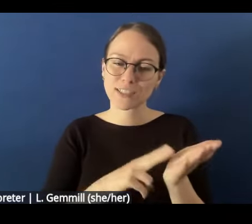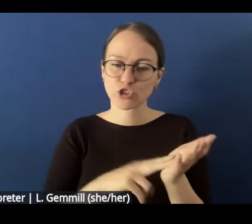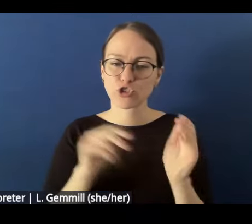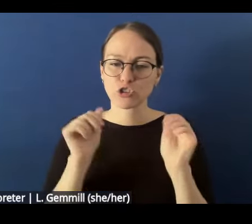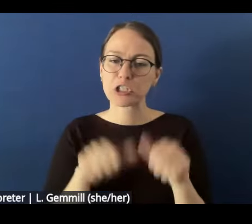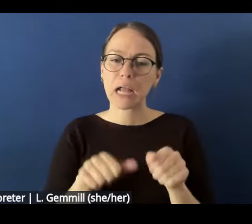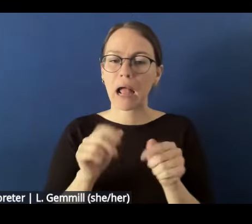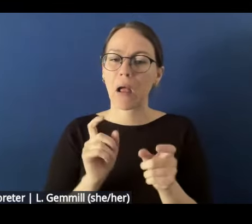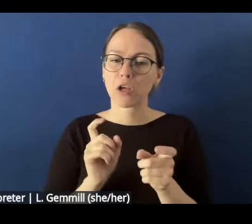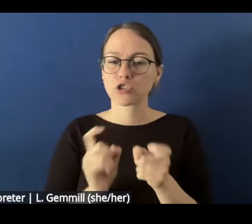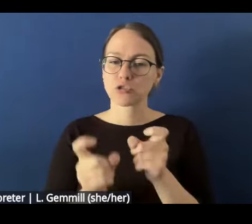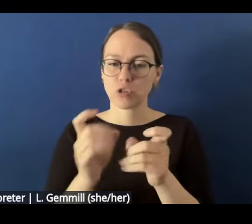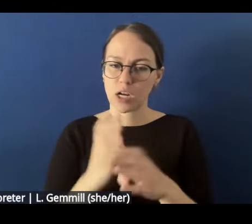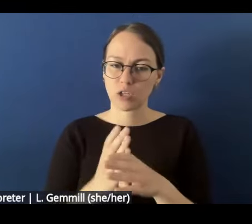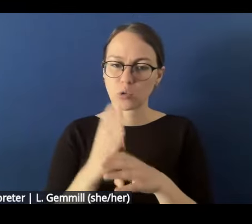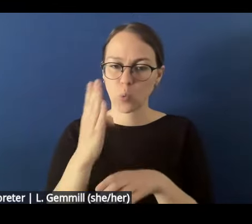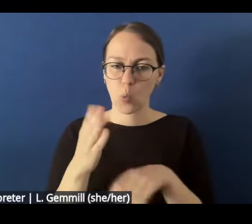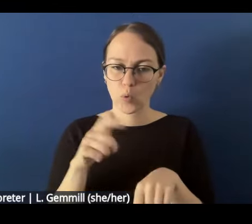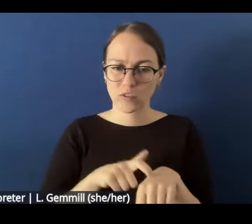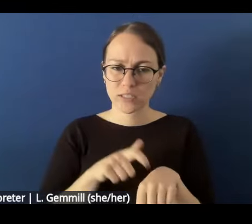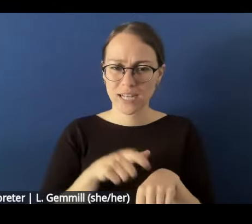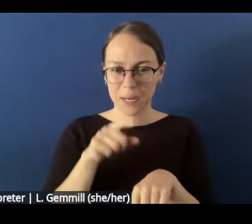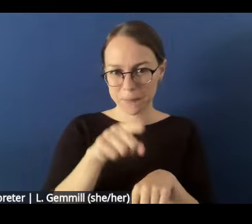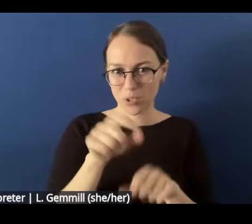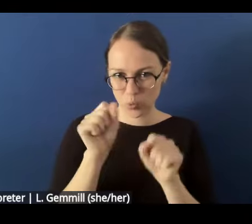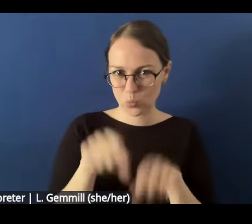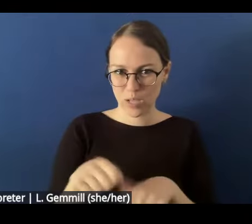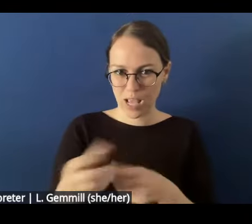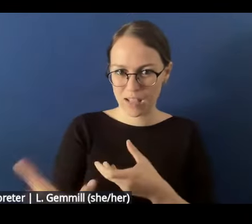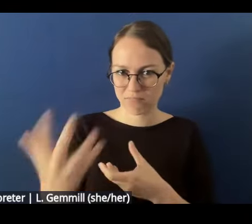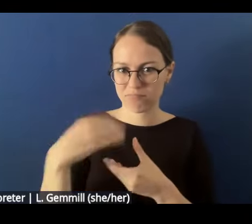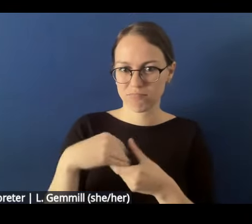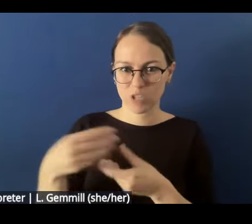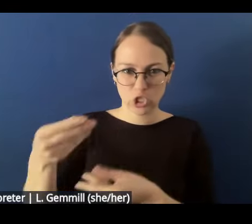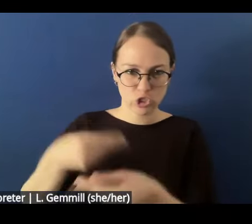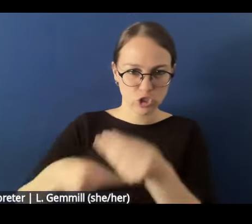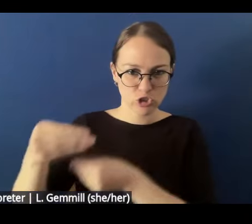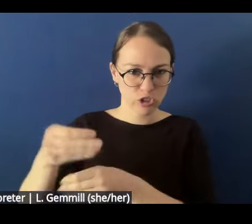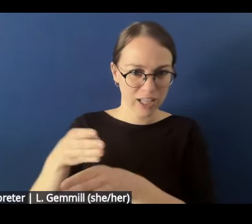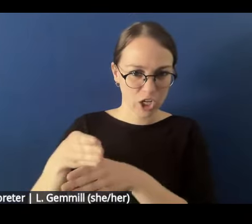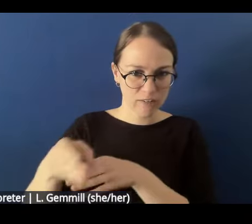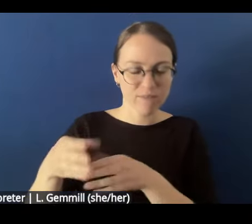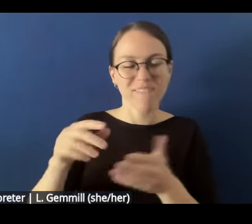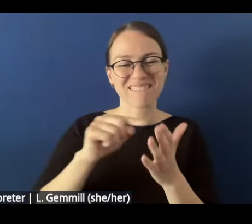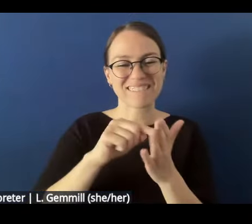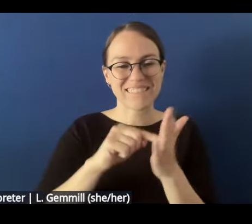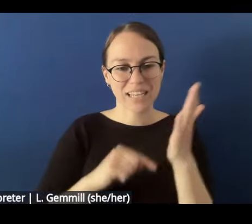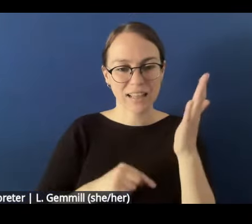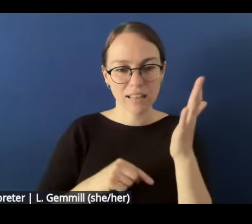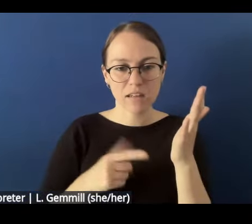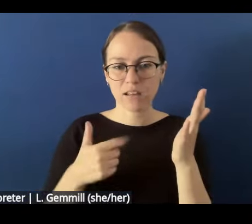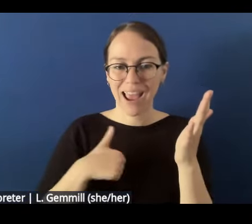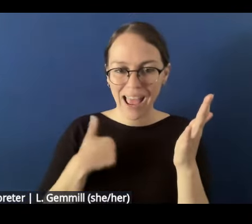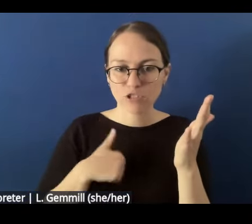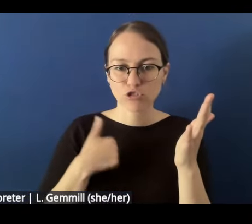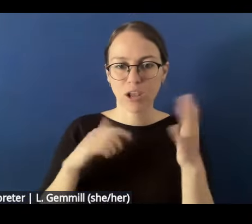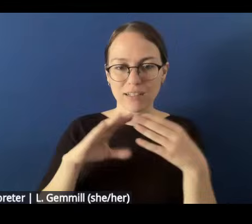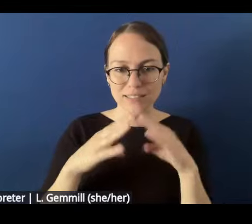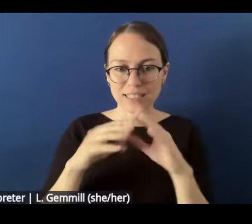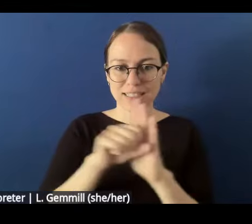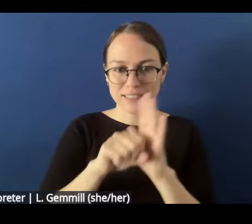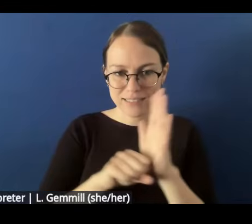also incorporate the rest of the circulator field, how they're filling out the address, city, state, county, and that's where we tend to